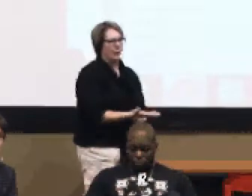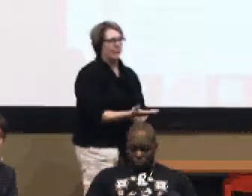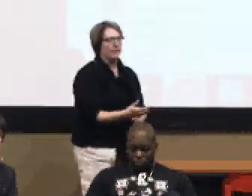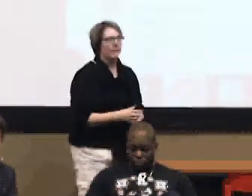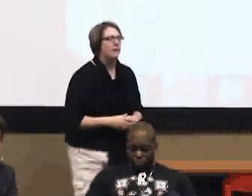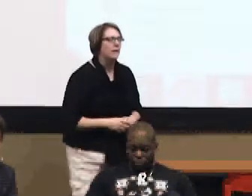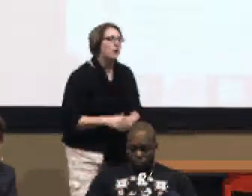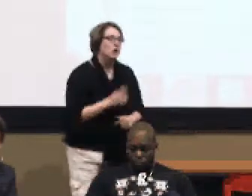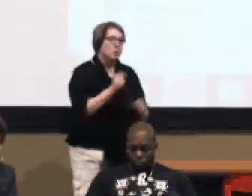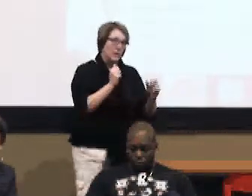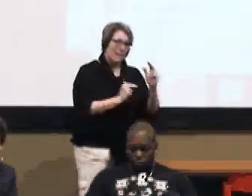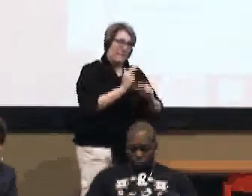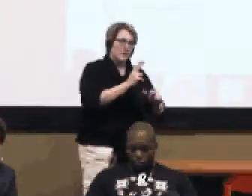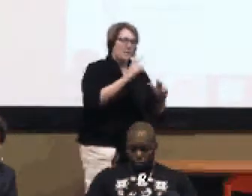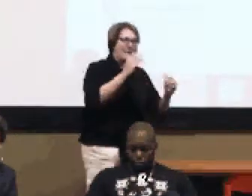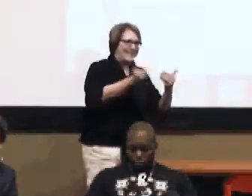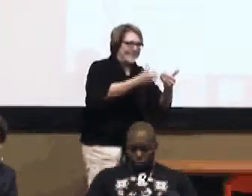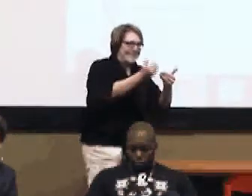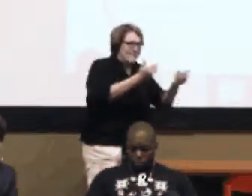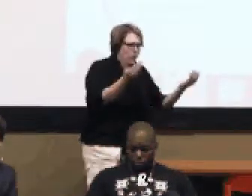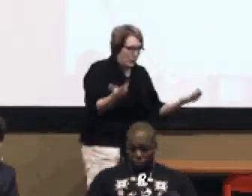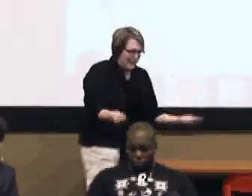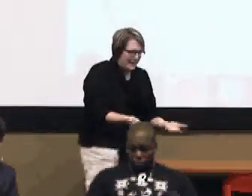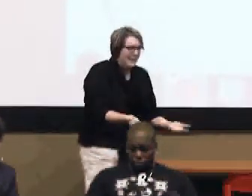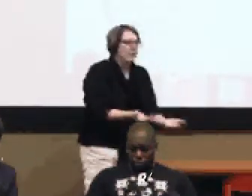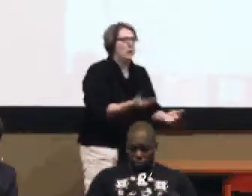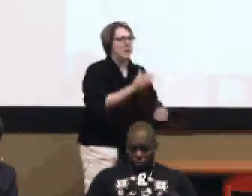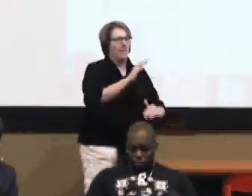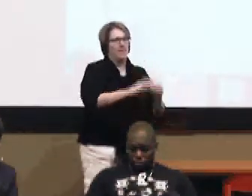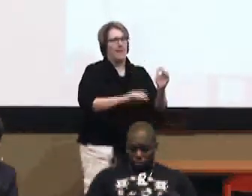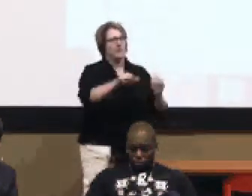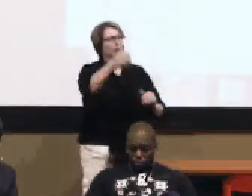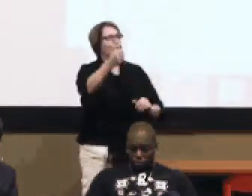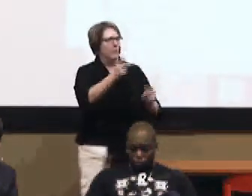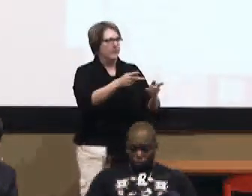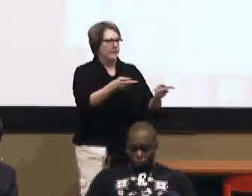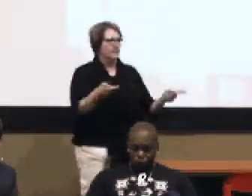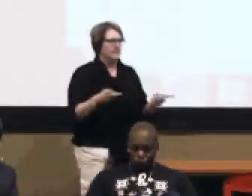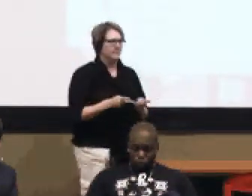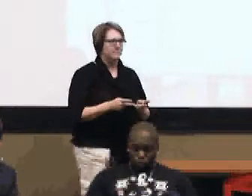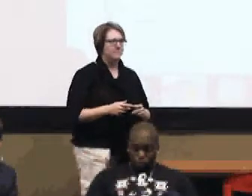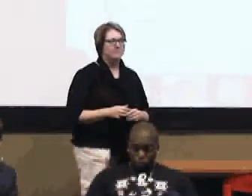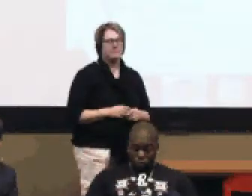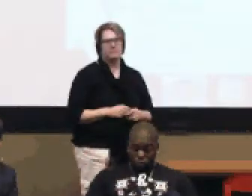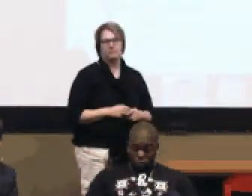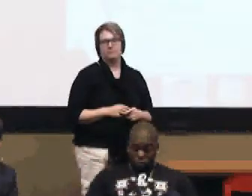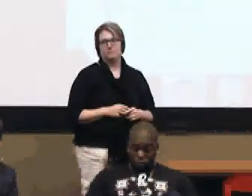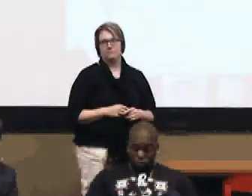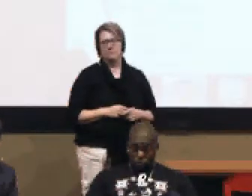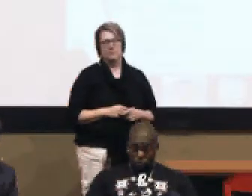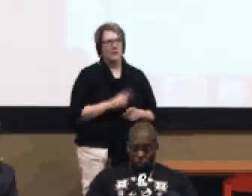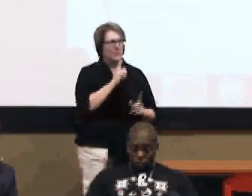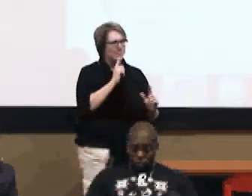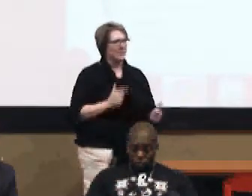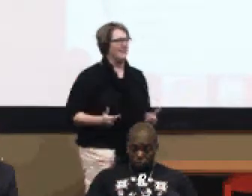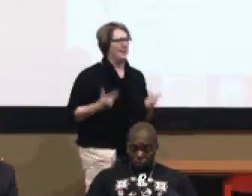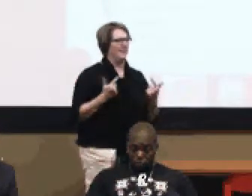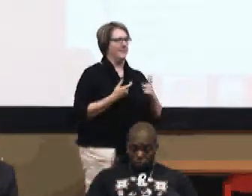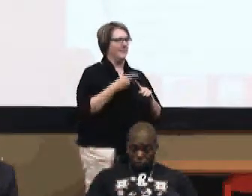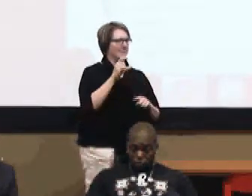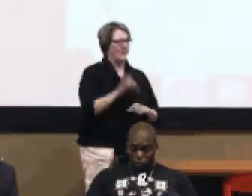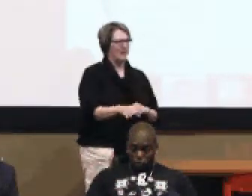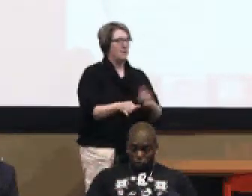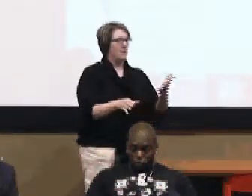you can build it a whole heck of a lot easier here than you can elsewhere. The reality is that if you want